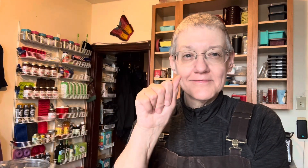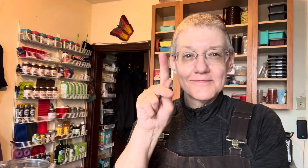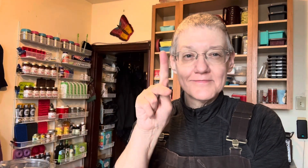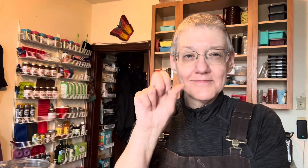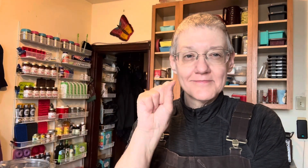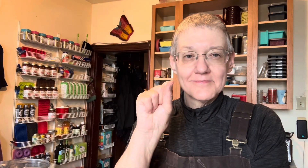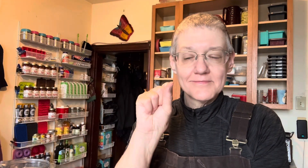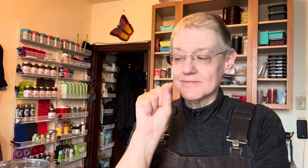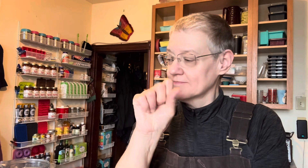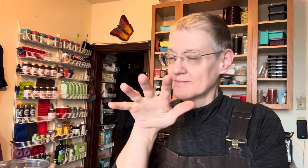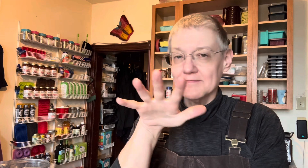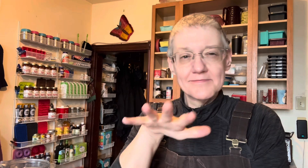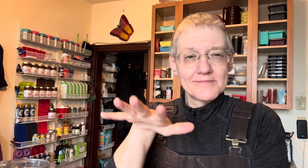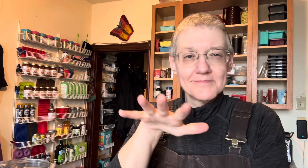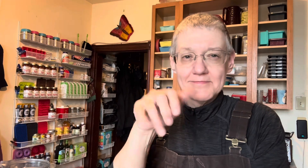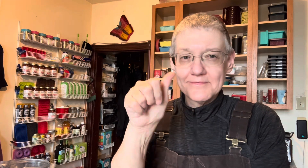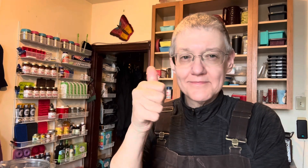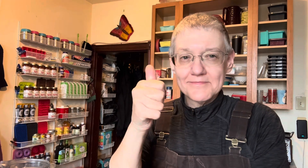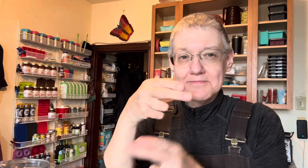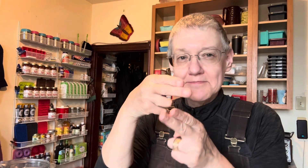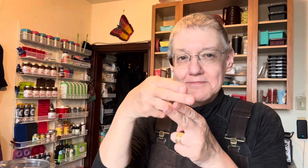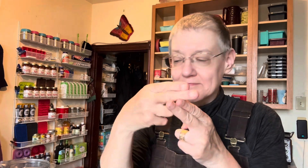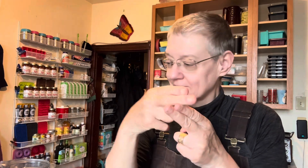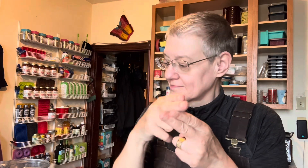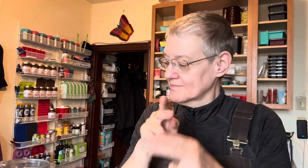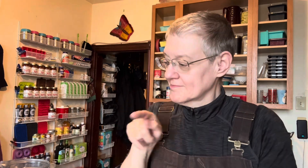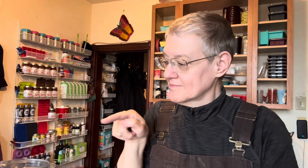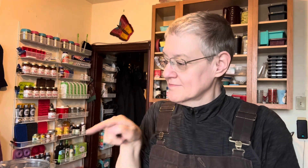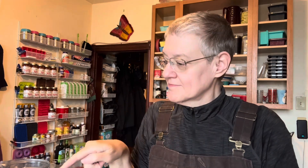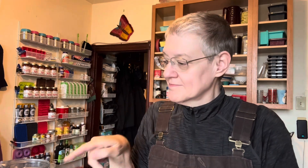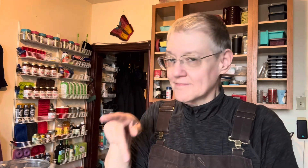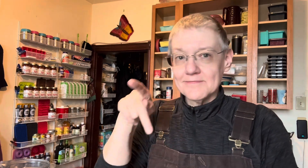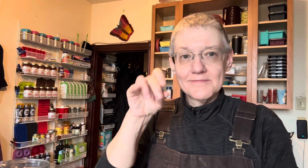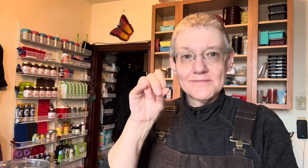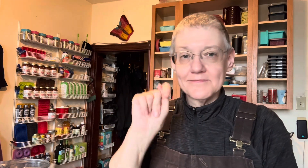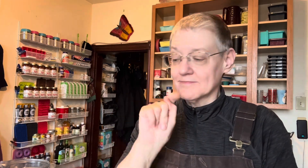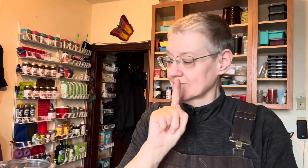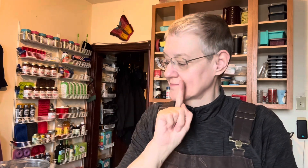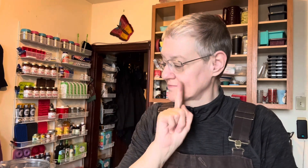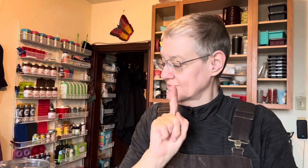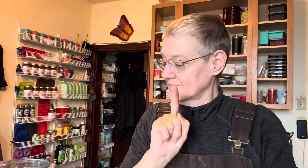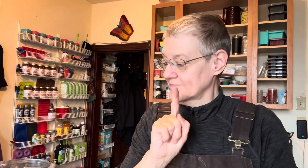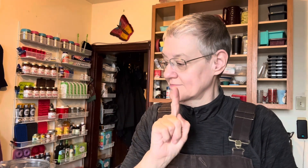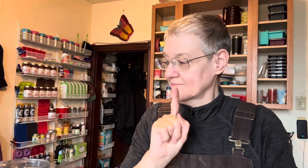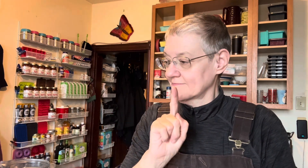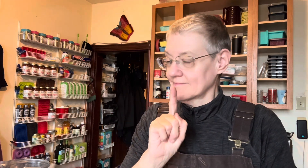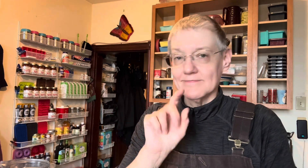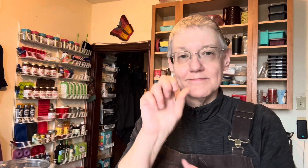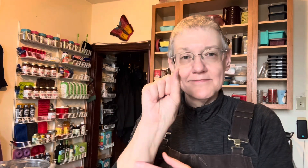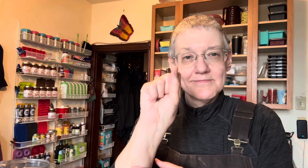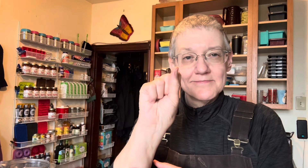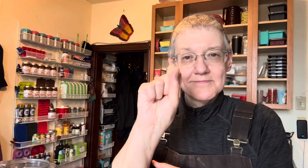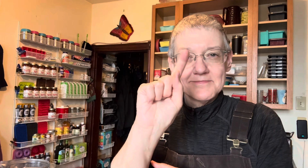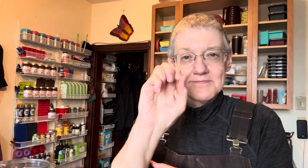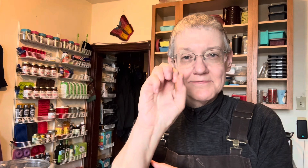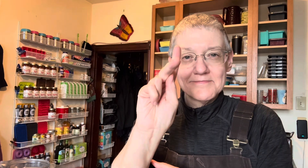I use 2 packs. So that's about 10 pounds of chicken legs. This stock pot,